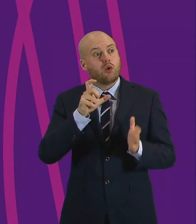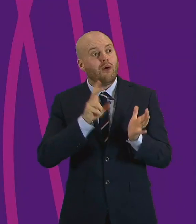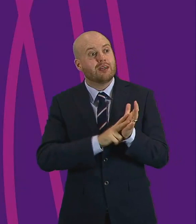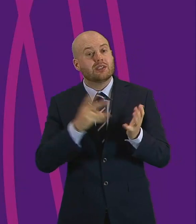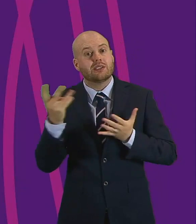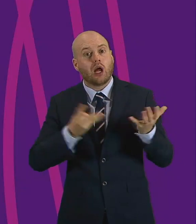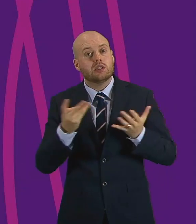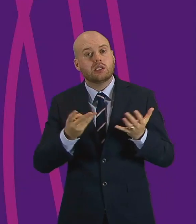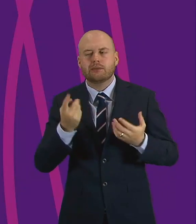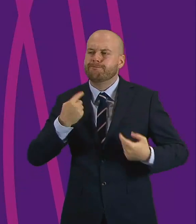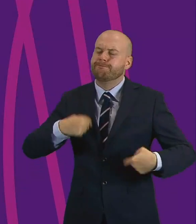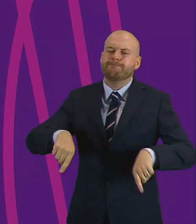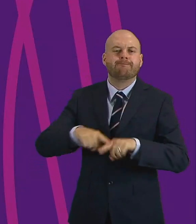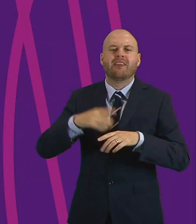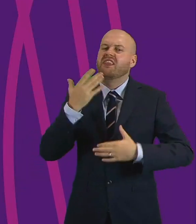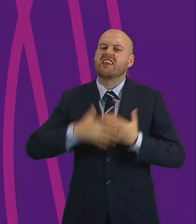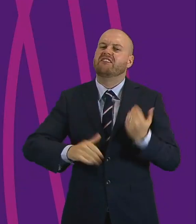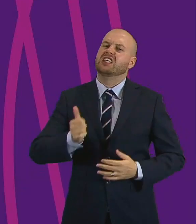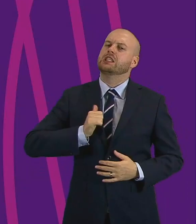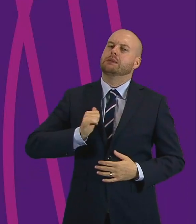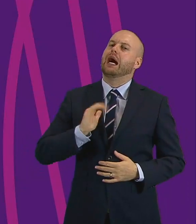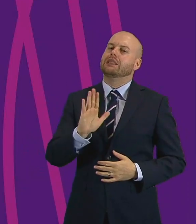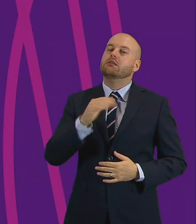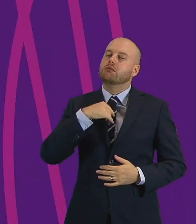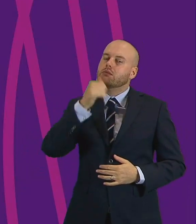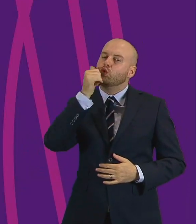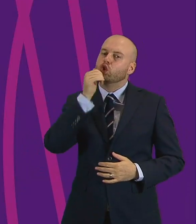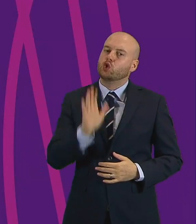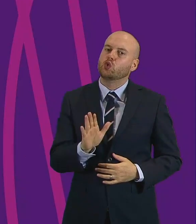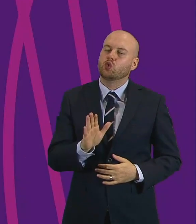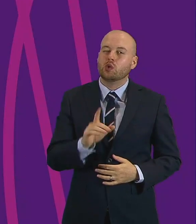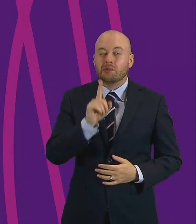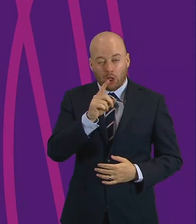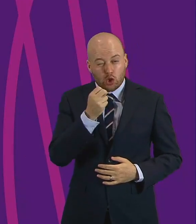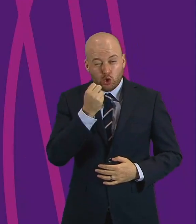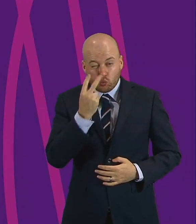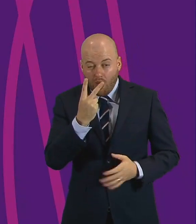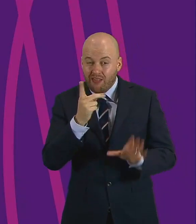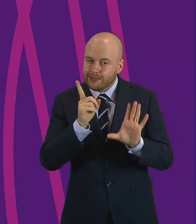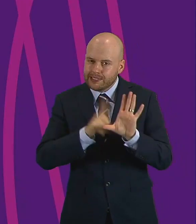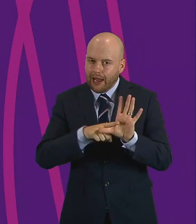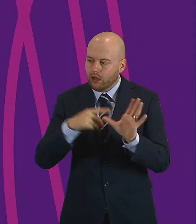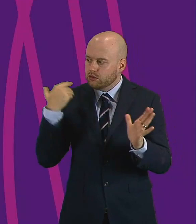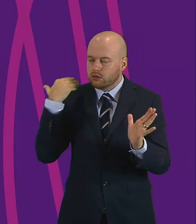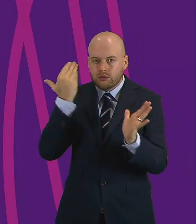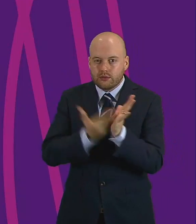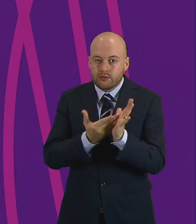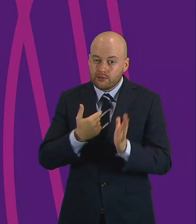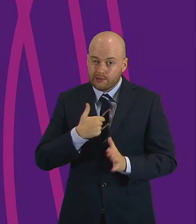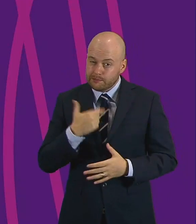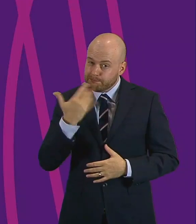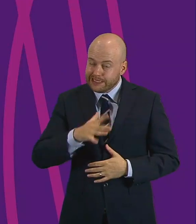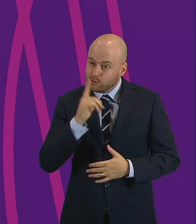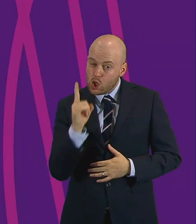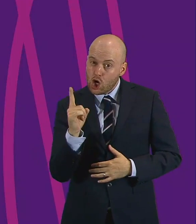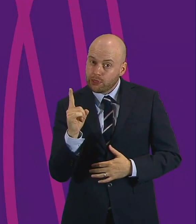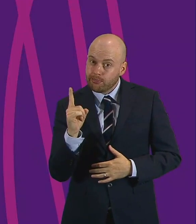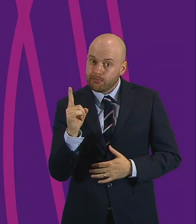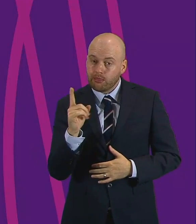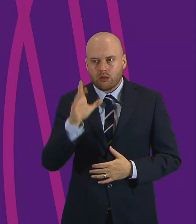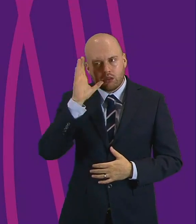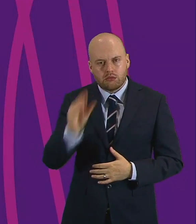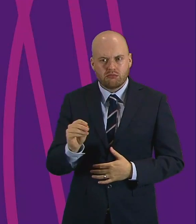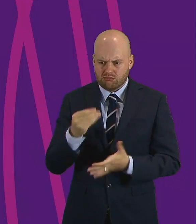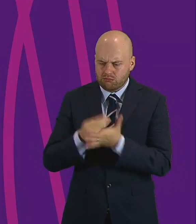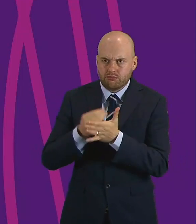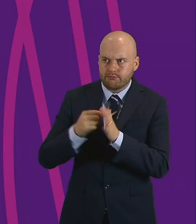could occur, but for 12 years, the SNP have not listened to us, whilst we've warned them of draining reserves and not doing enough to